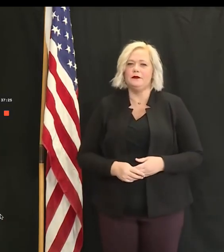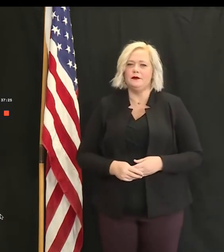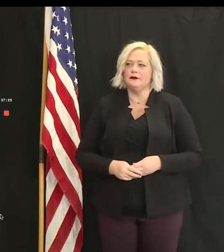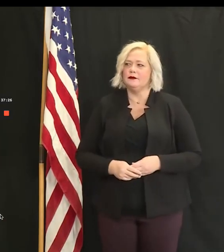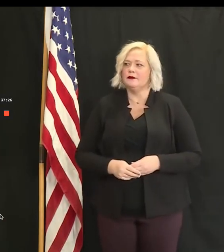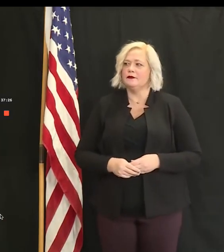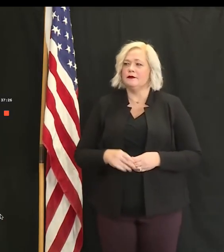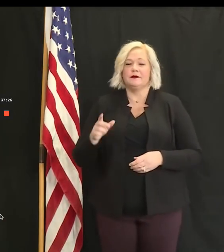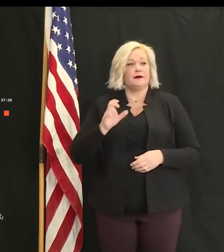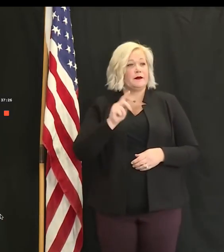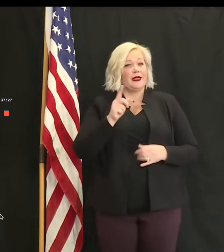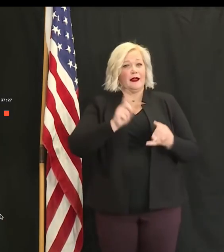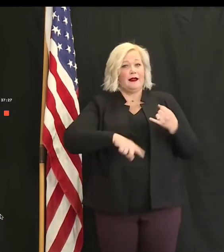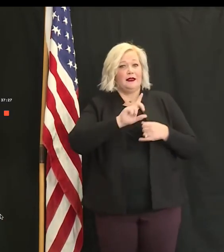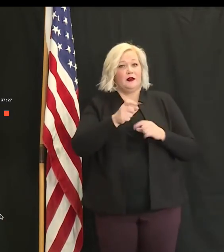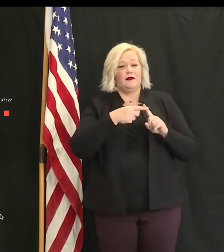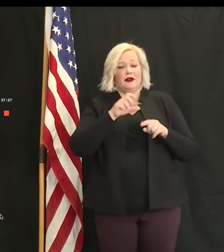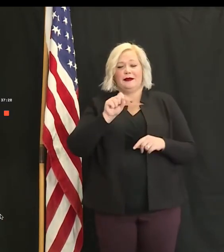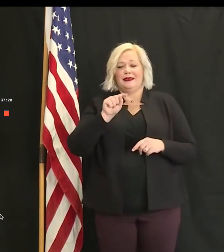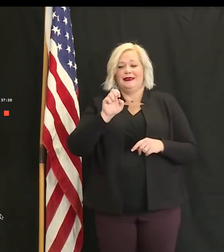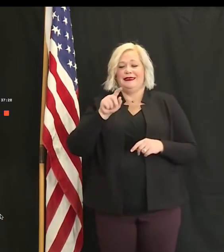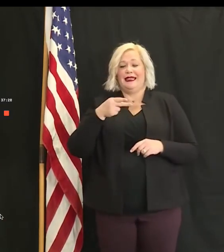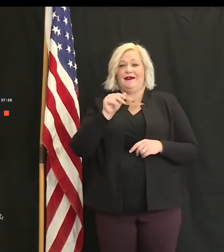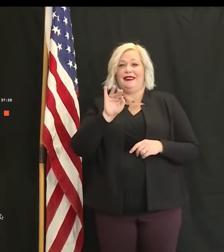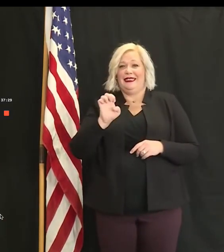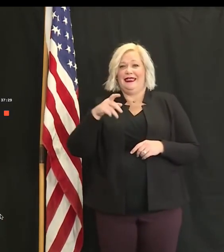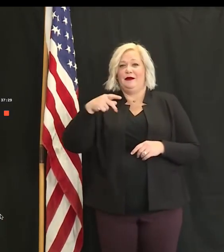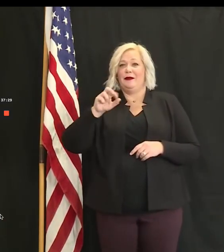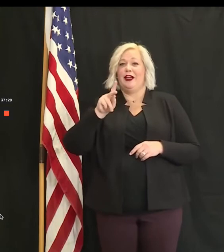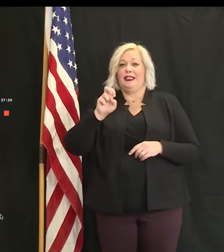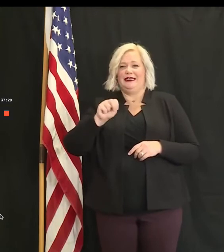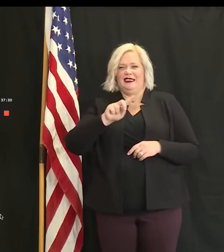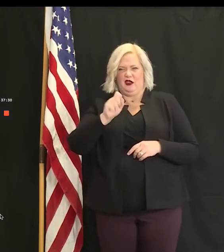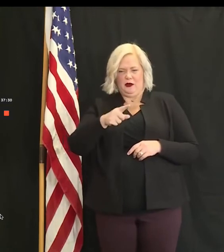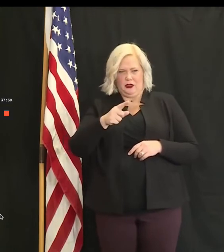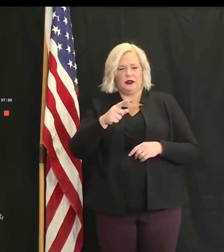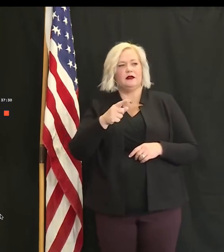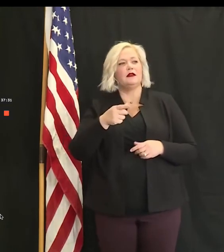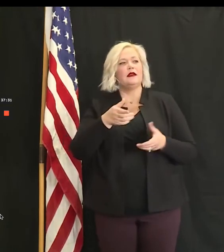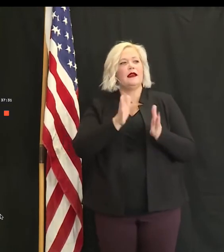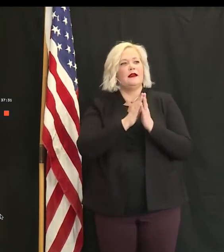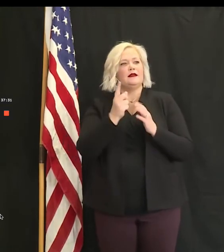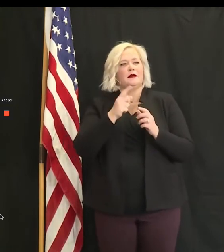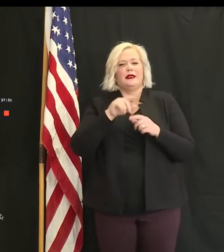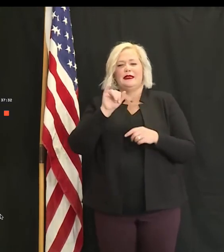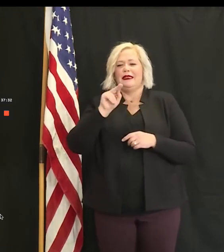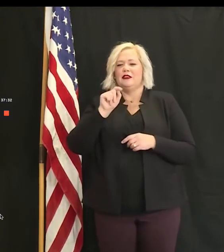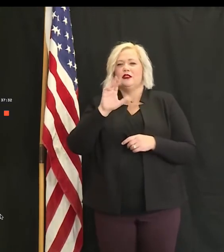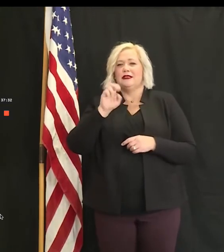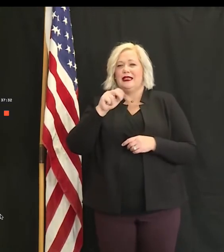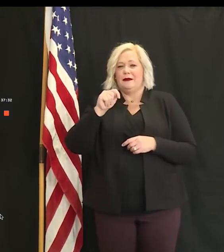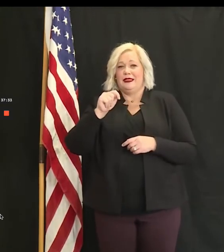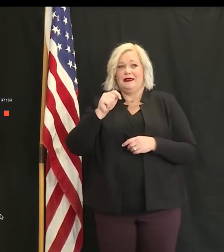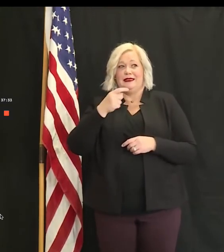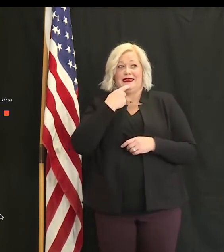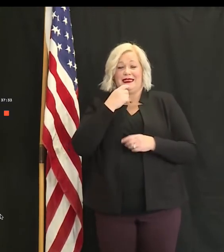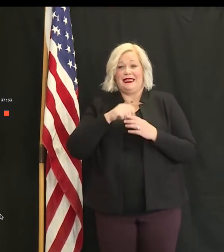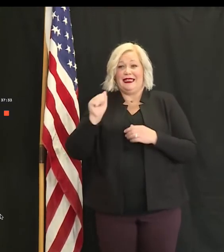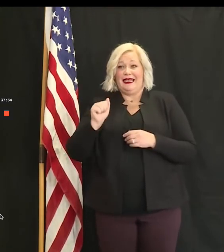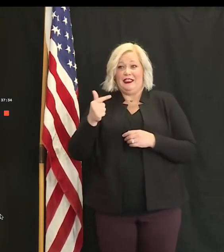All right, the last question will be from Stephanie Parkinson. She is asking, a publication called The Intercept claims the AG's office